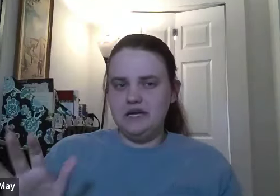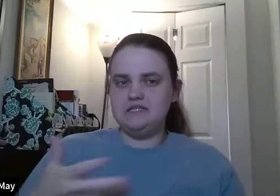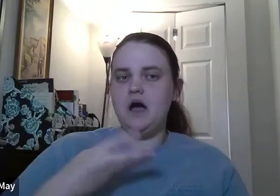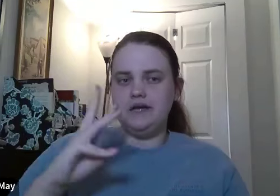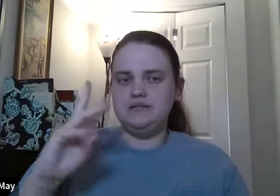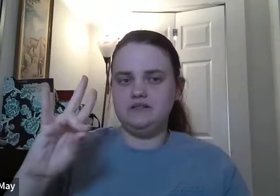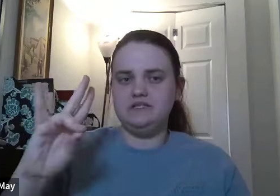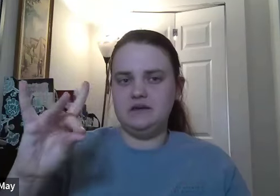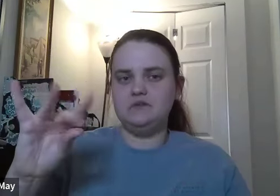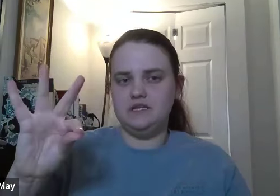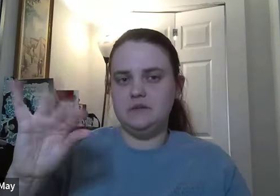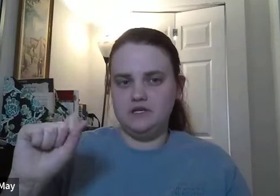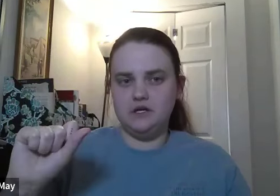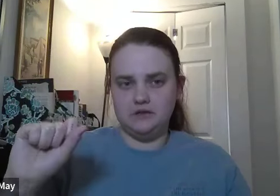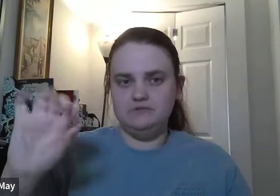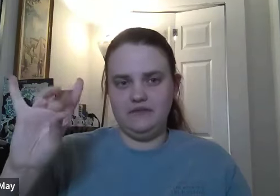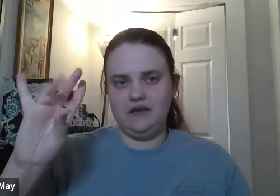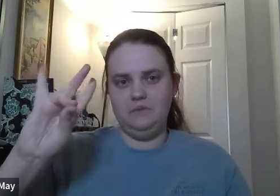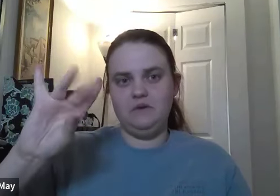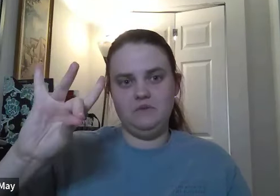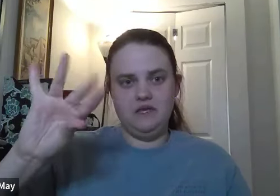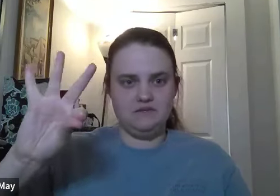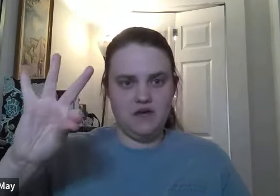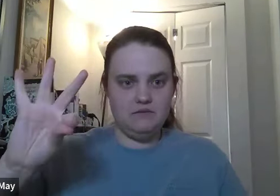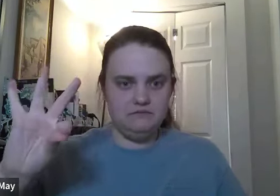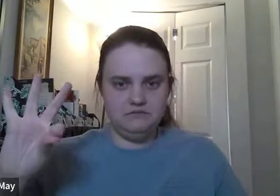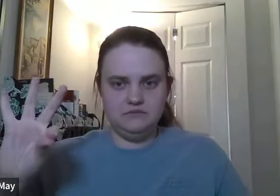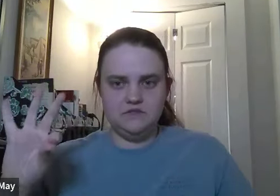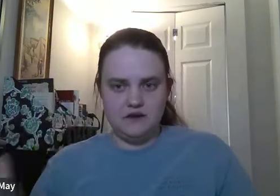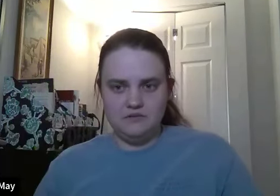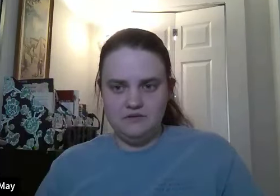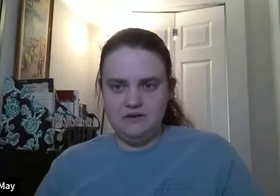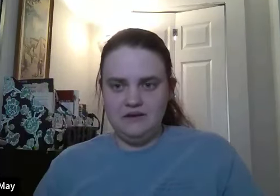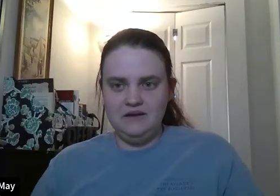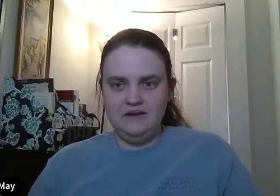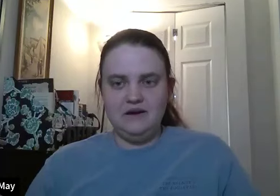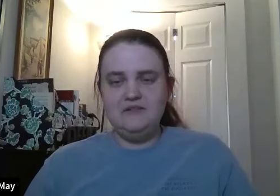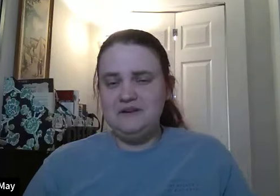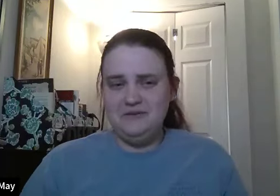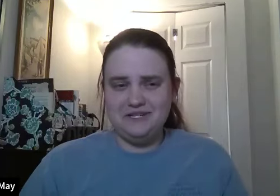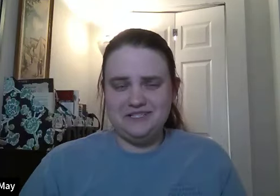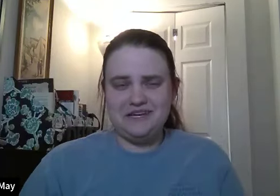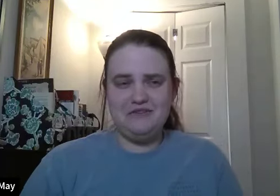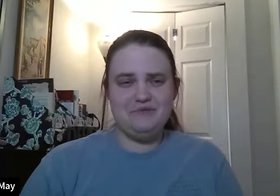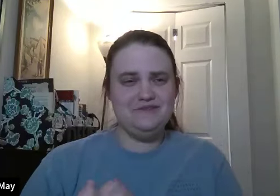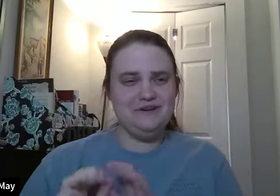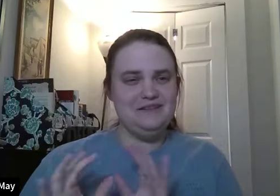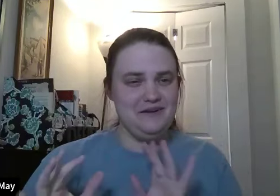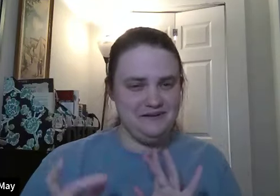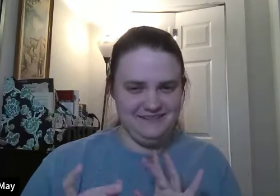complicated, so I typically stay with the number here, like that, keep up the pace of that. So, are there any questions? I know that was a very long,